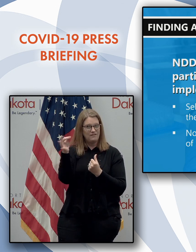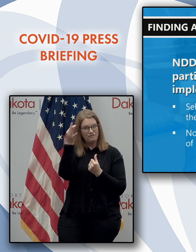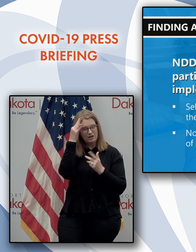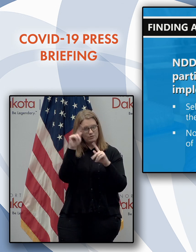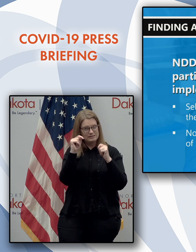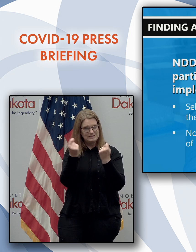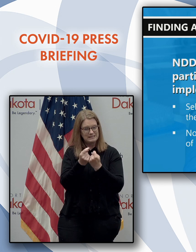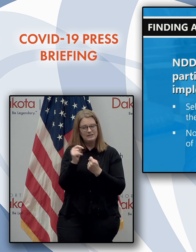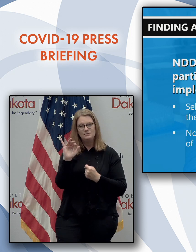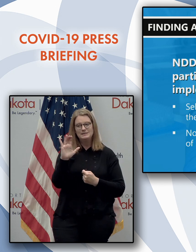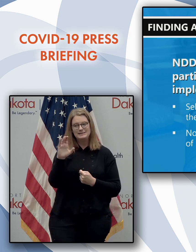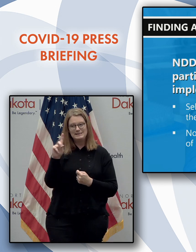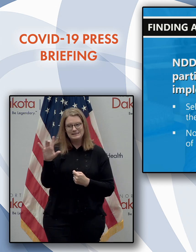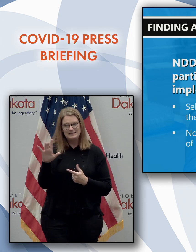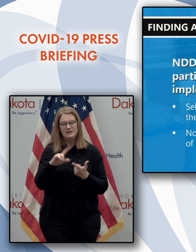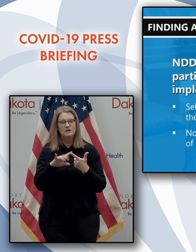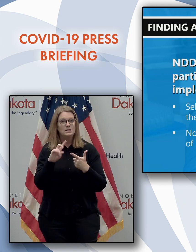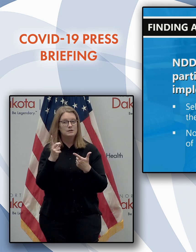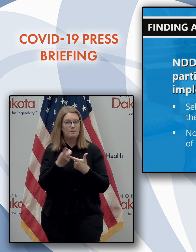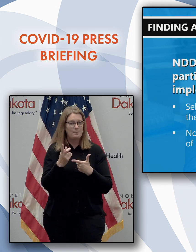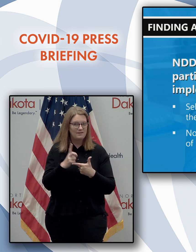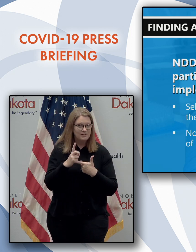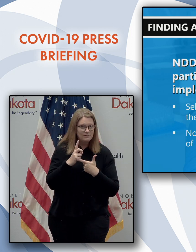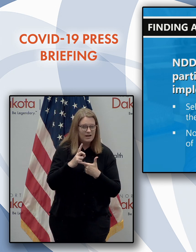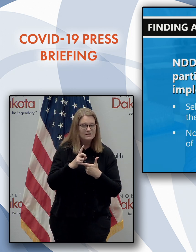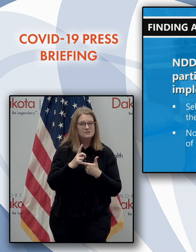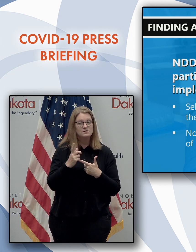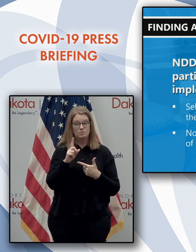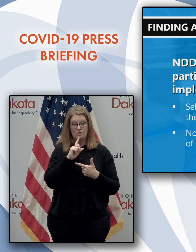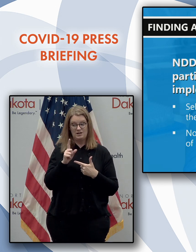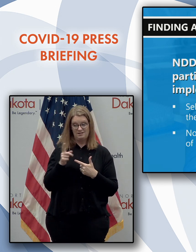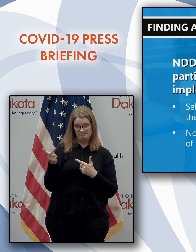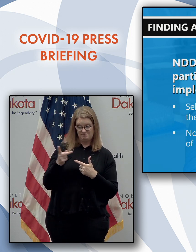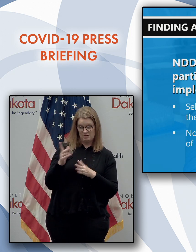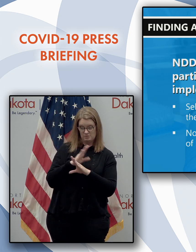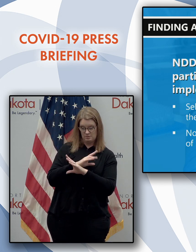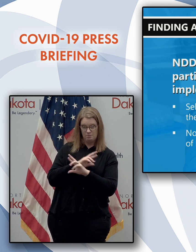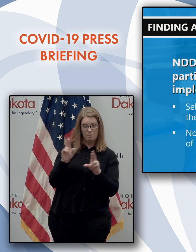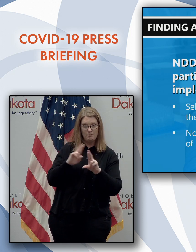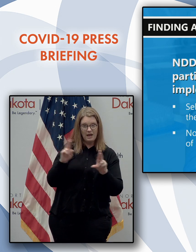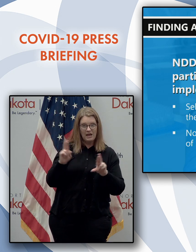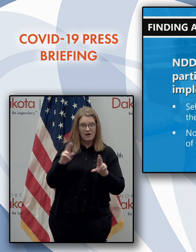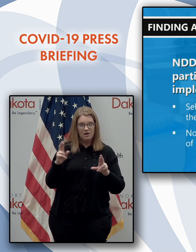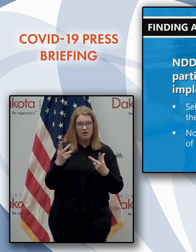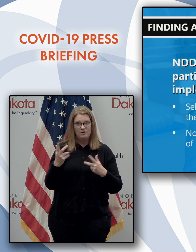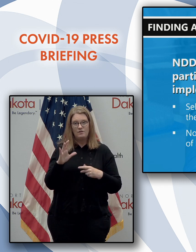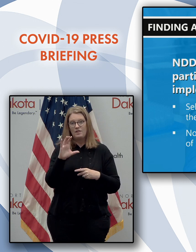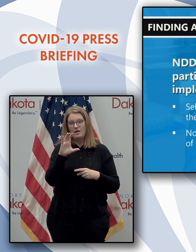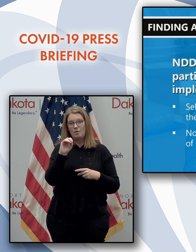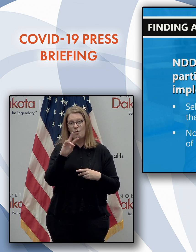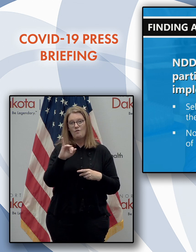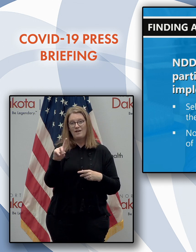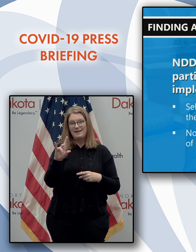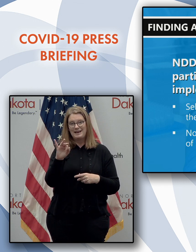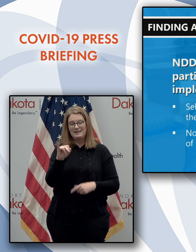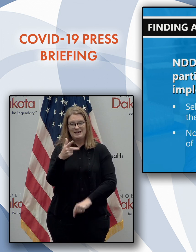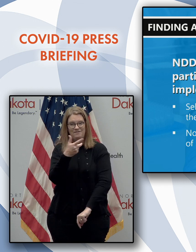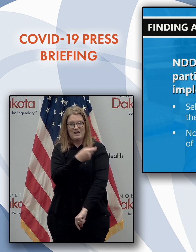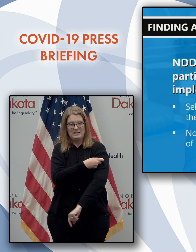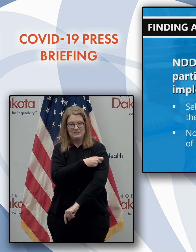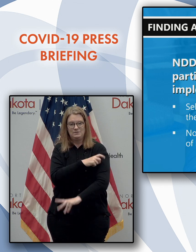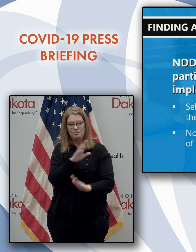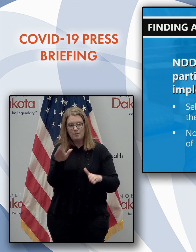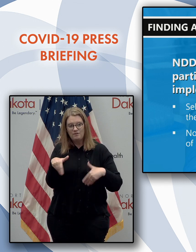including staff from the CDC, the Department of Defense, to prepare and plan for the COVID-19 vaccination delivery